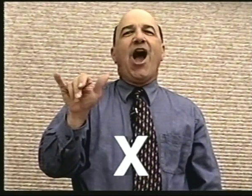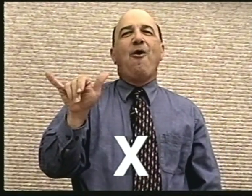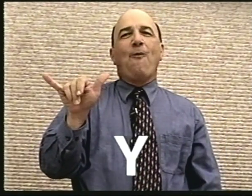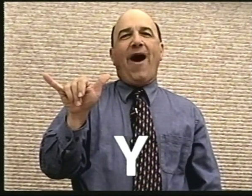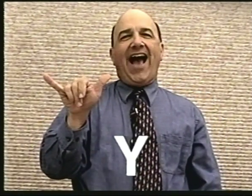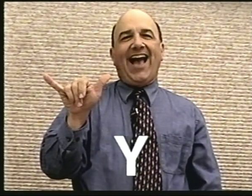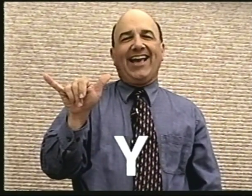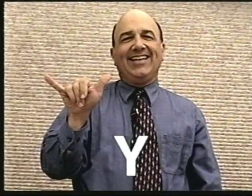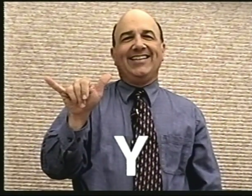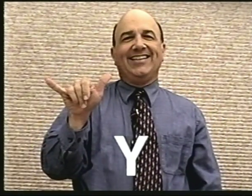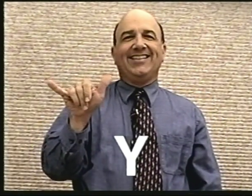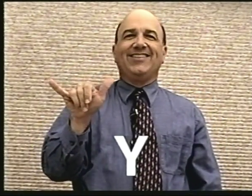Y.